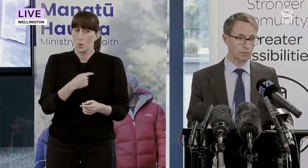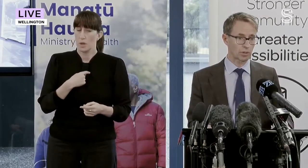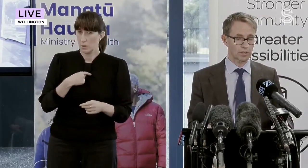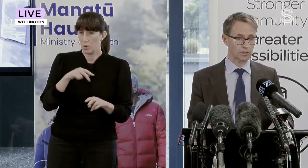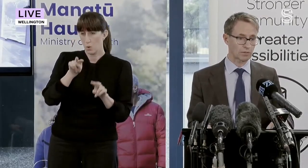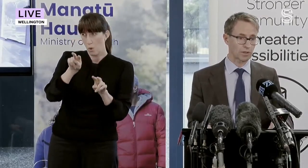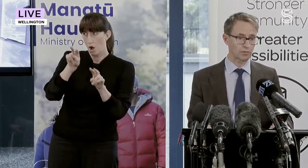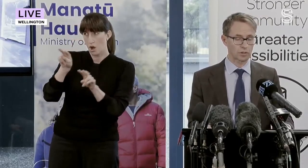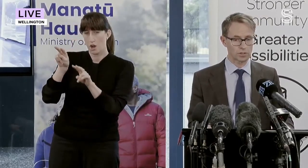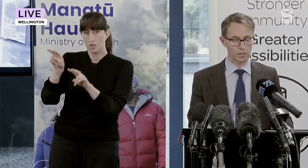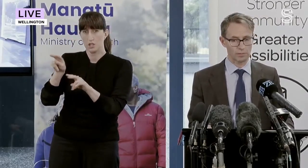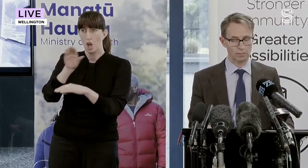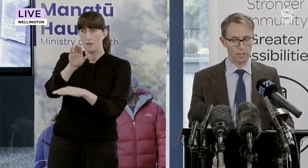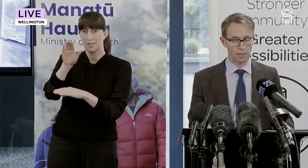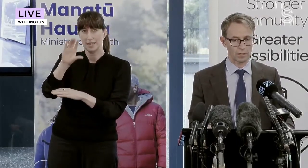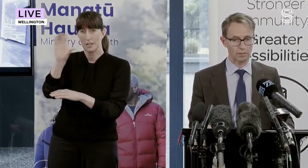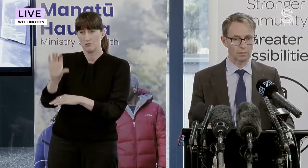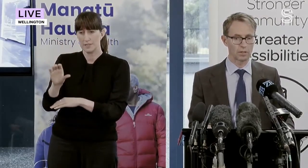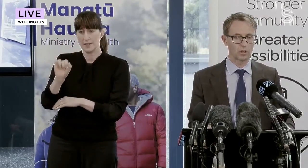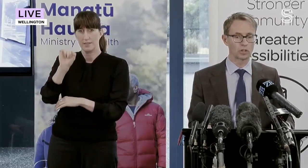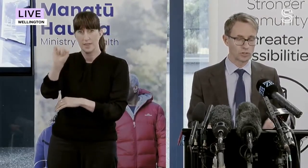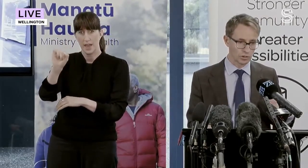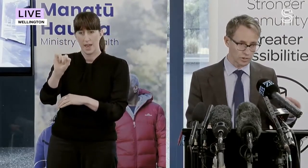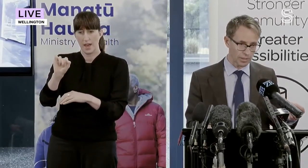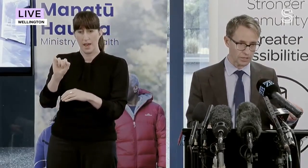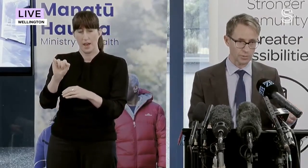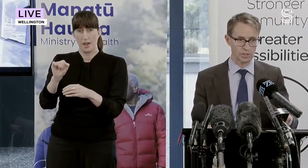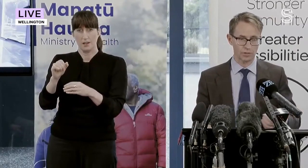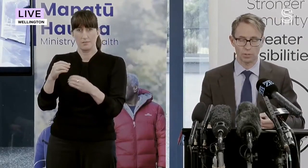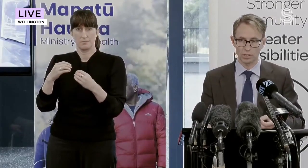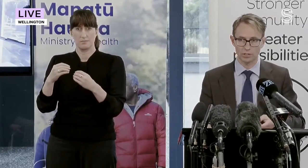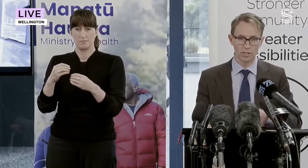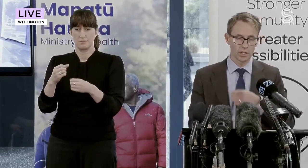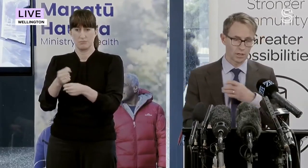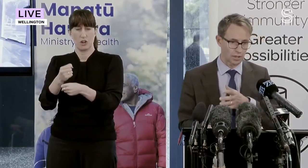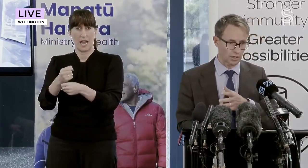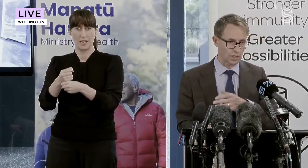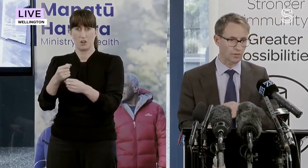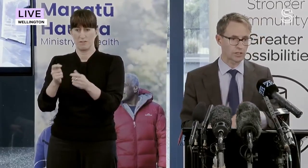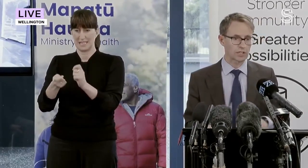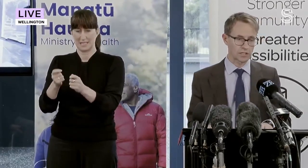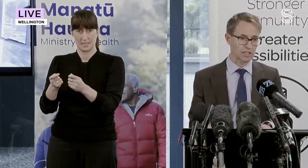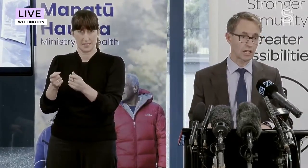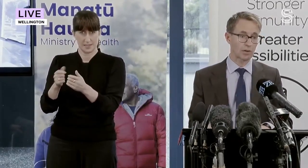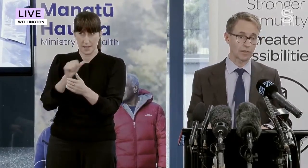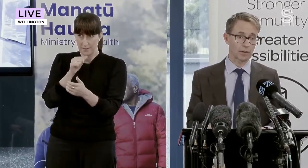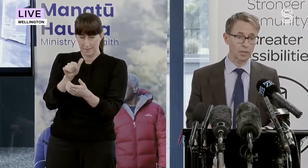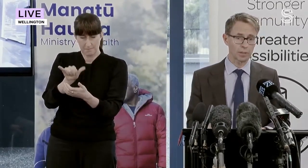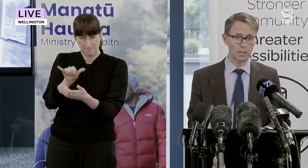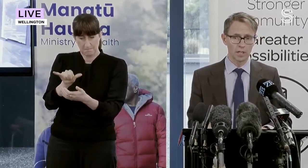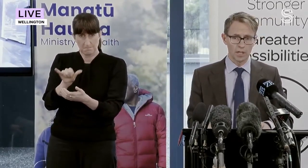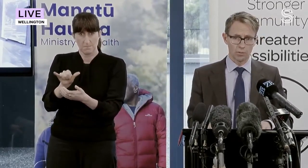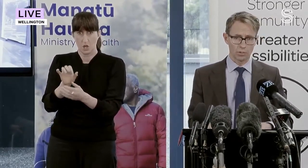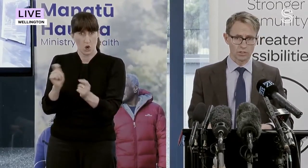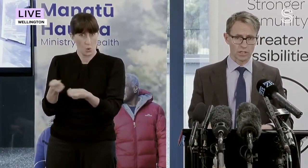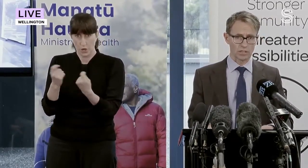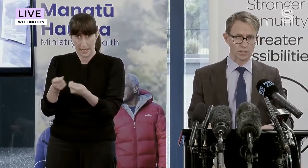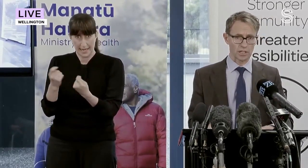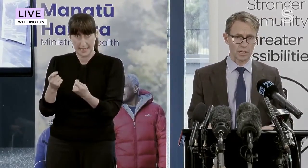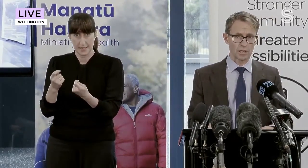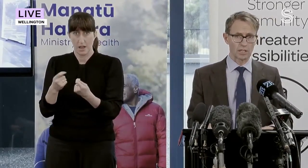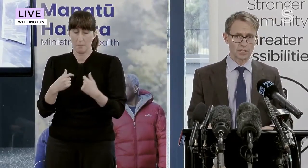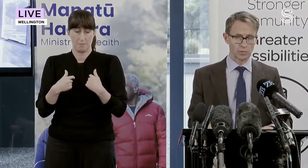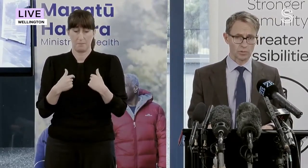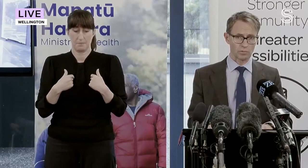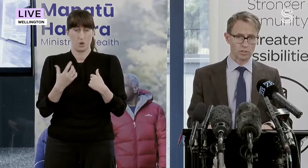doing around products, and if they've got concerns about specific products. I don't have the detail around that one, but what I would say